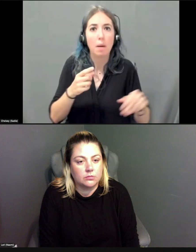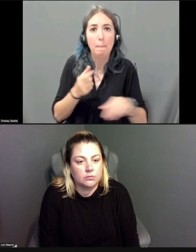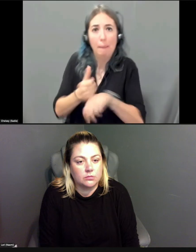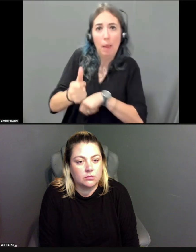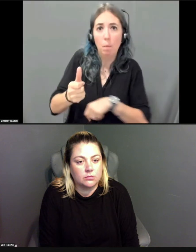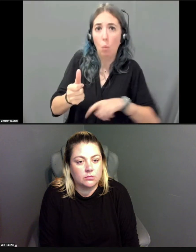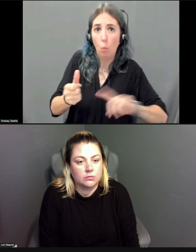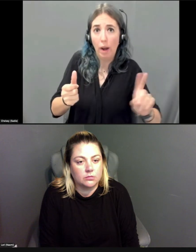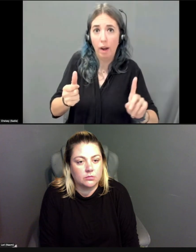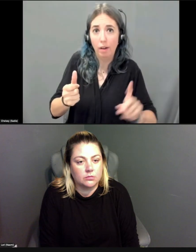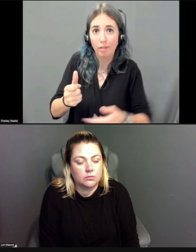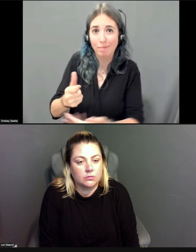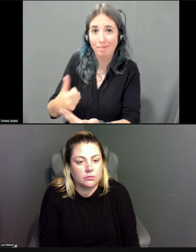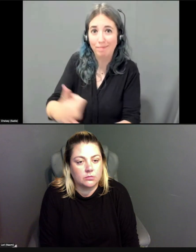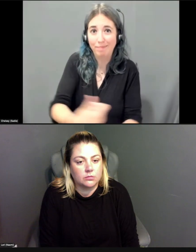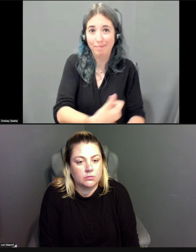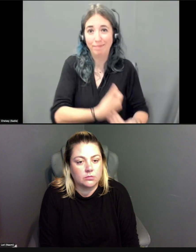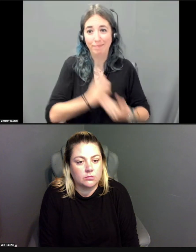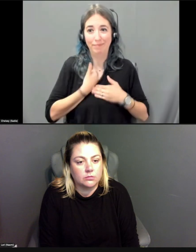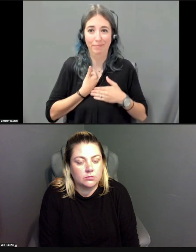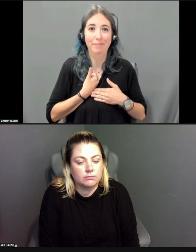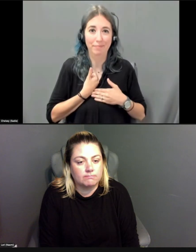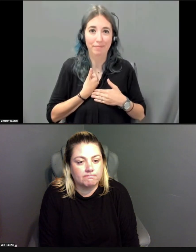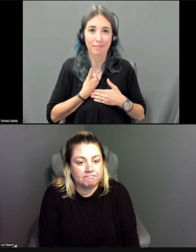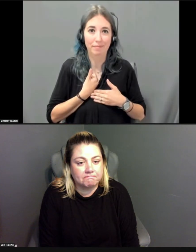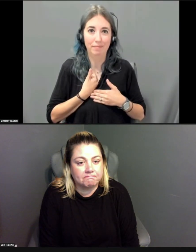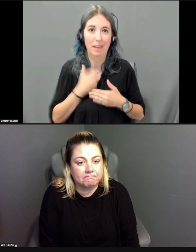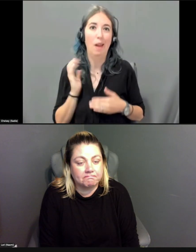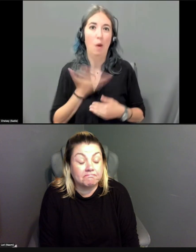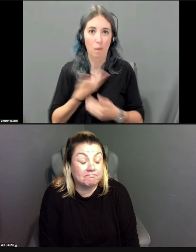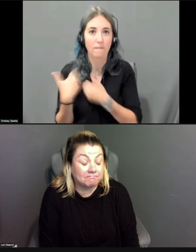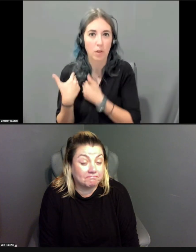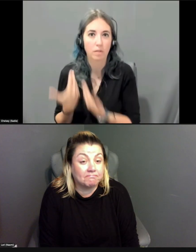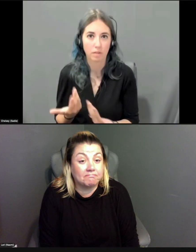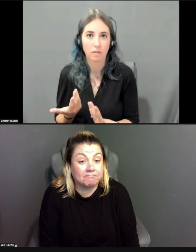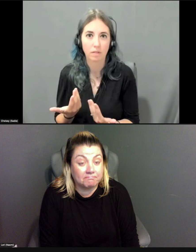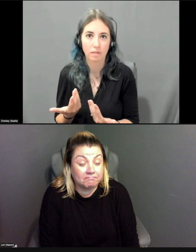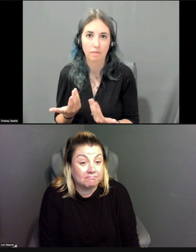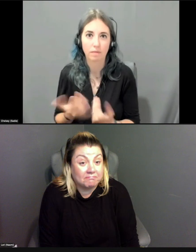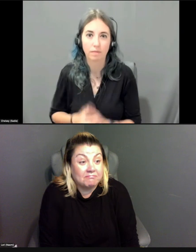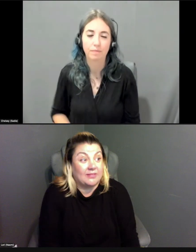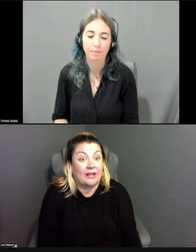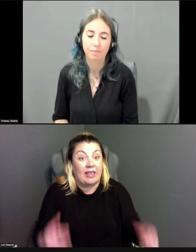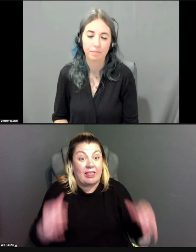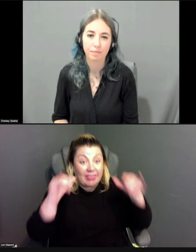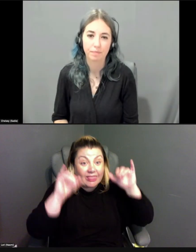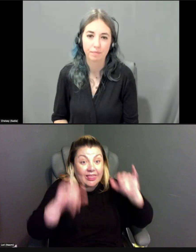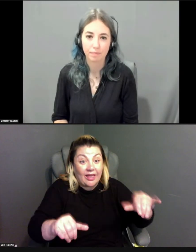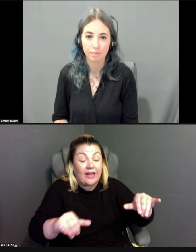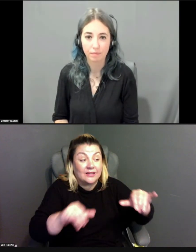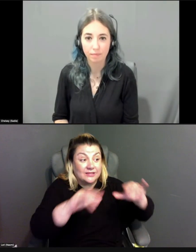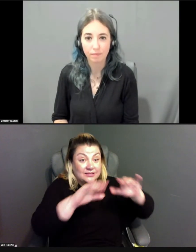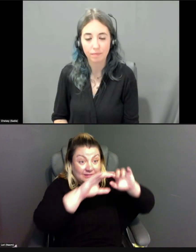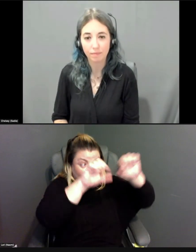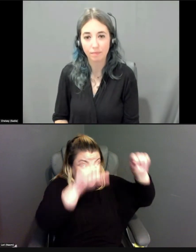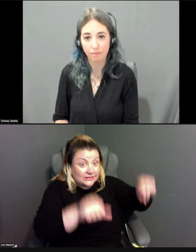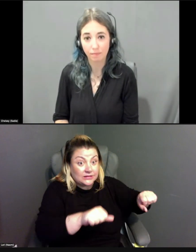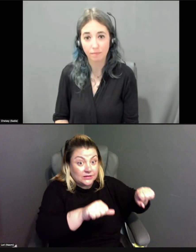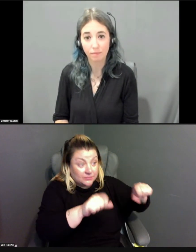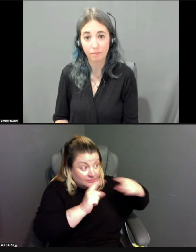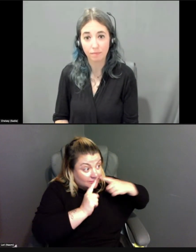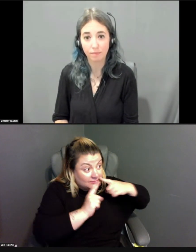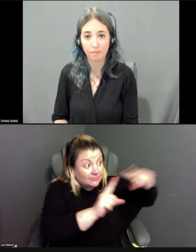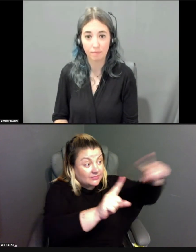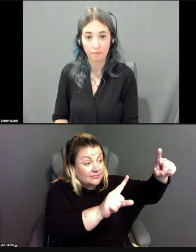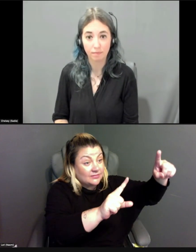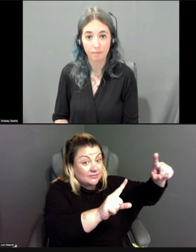unsustainable program. It's our fault. This is how these systems survive, by making us feel like we're the